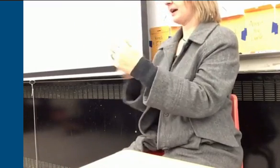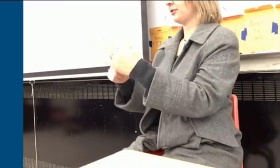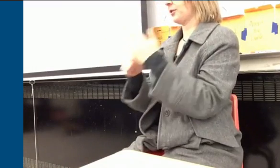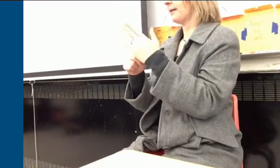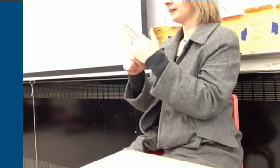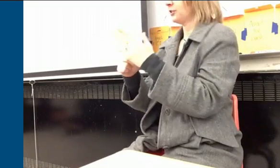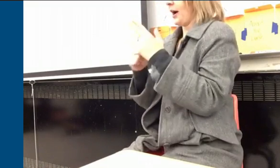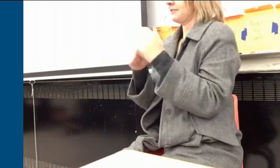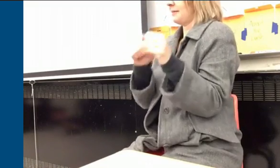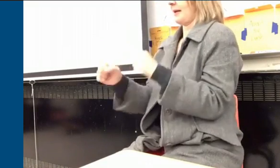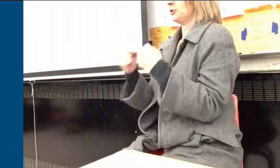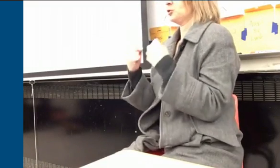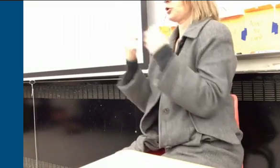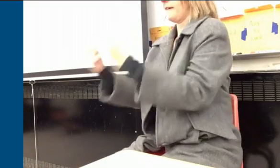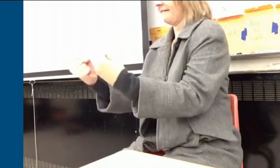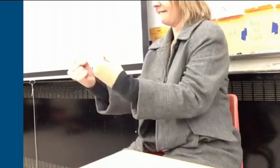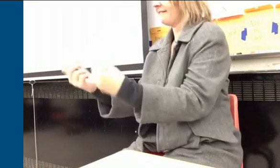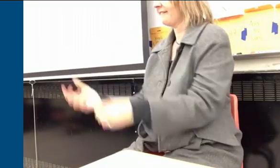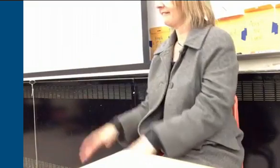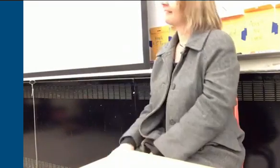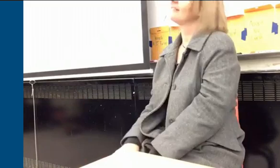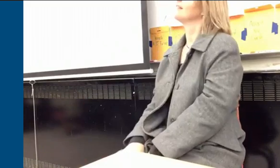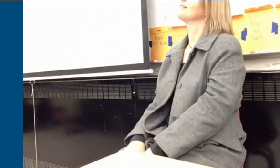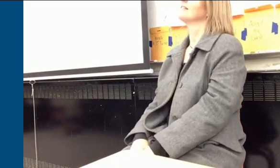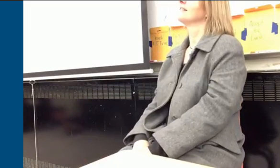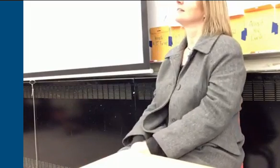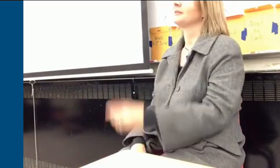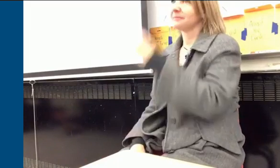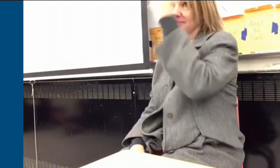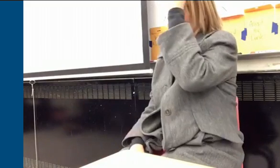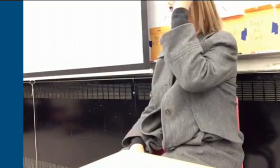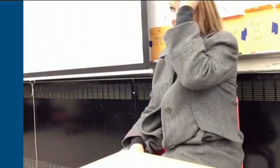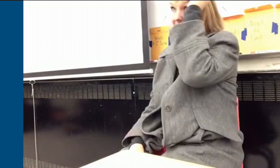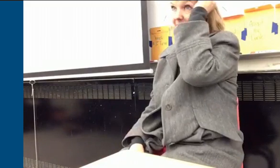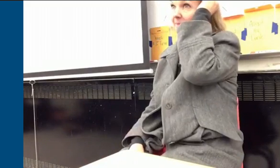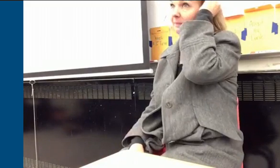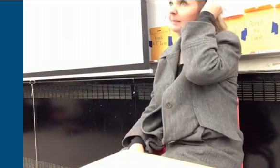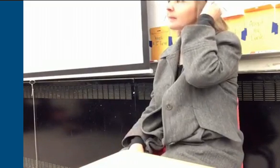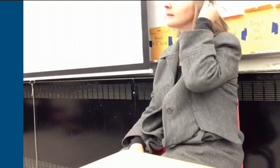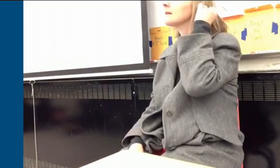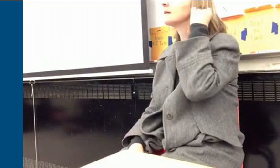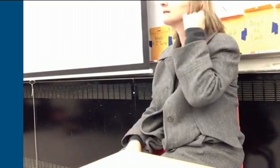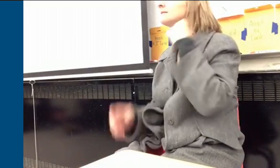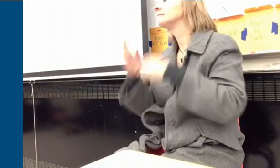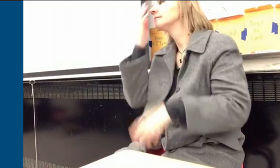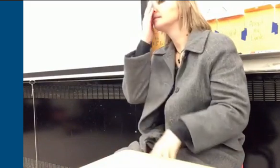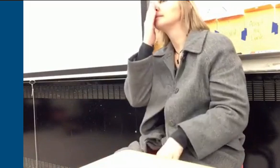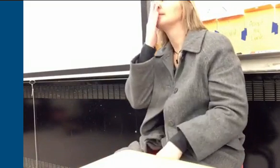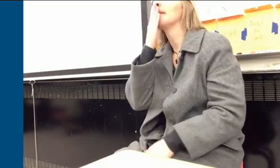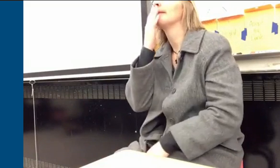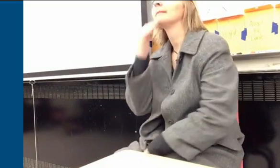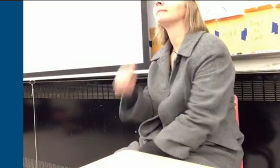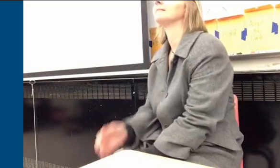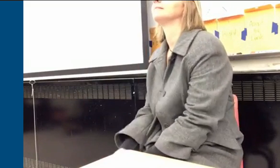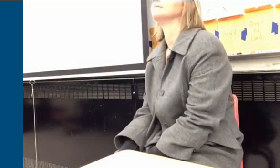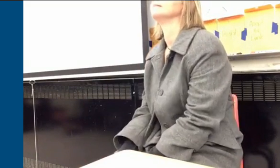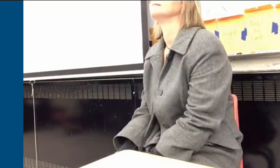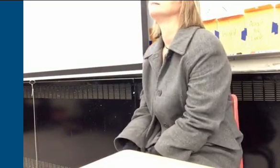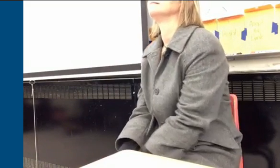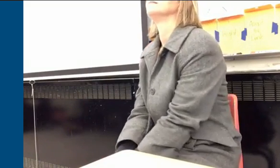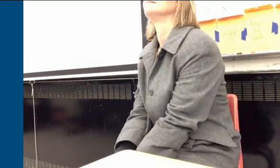here. So, drivable car. You can make it 3D. It's just I don't want people to feel bad.